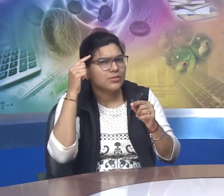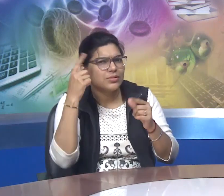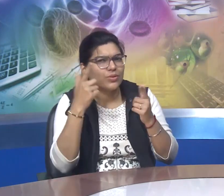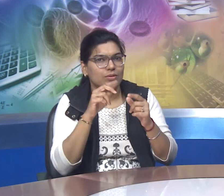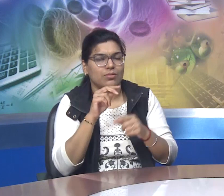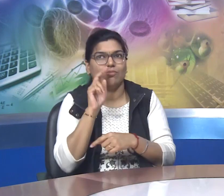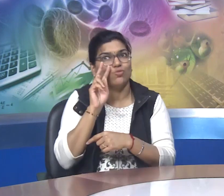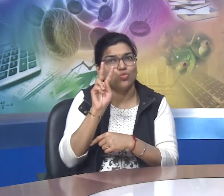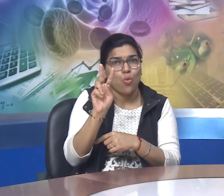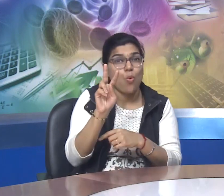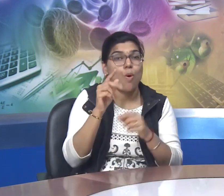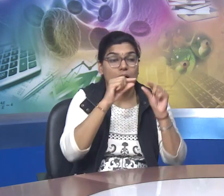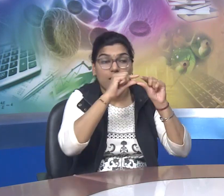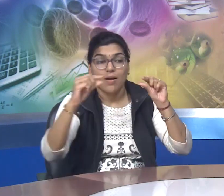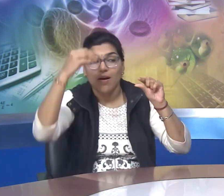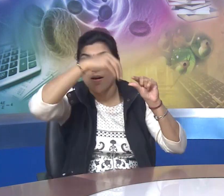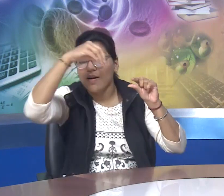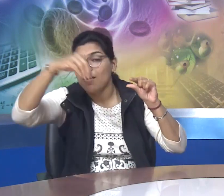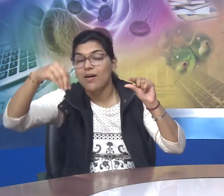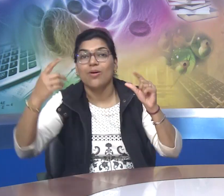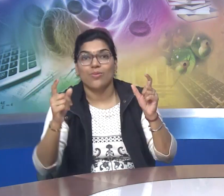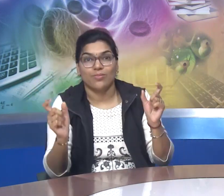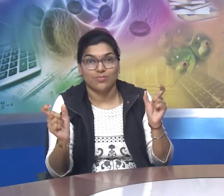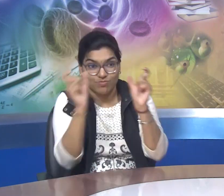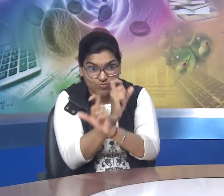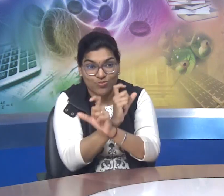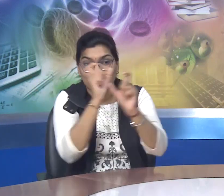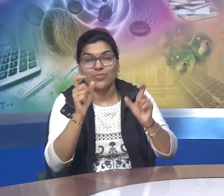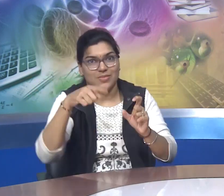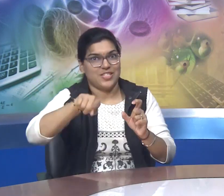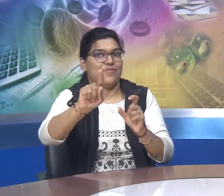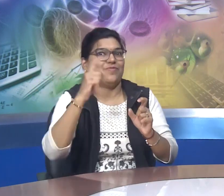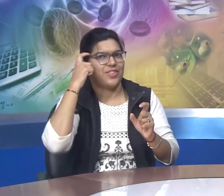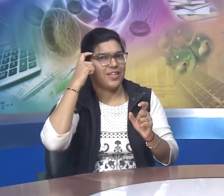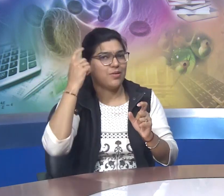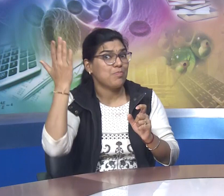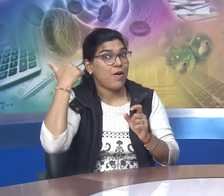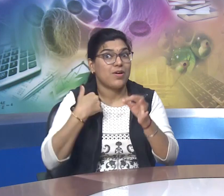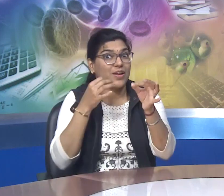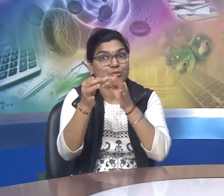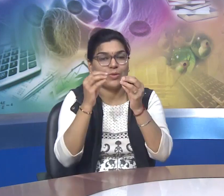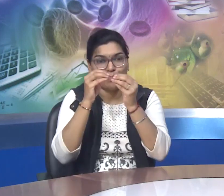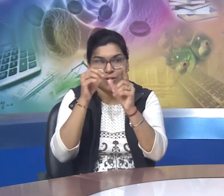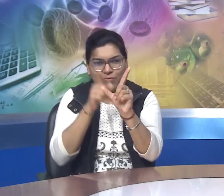And in passive format, I dash is seen